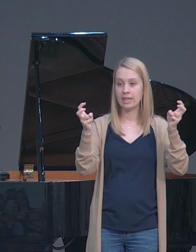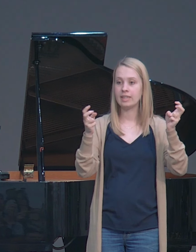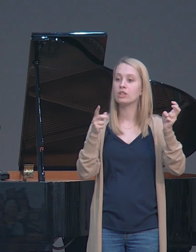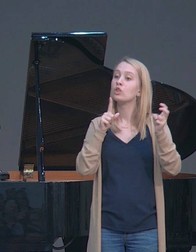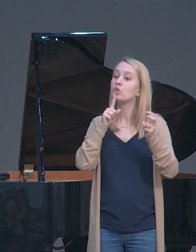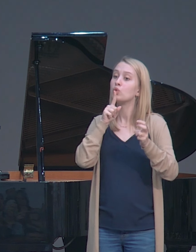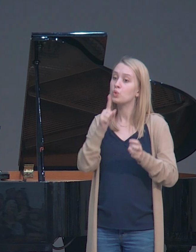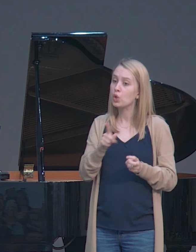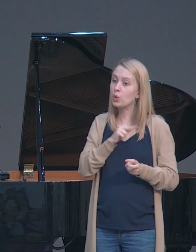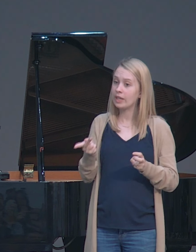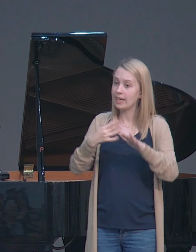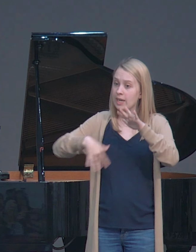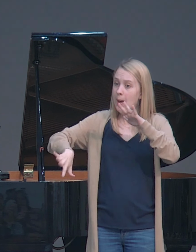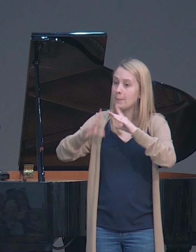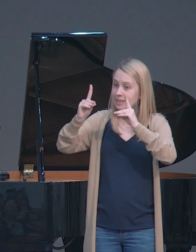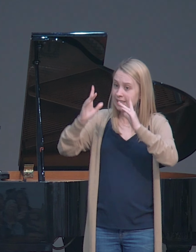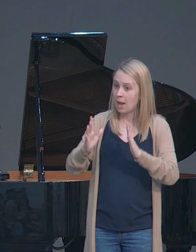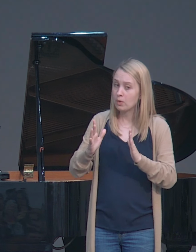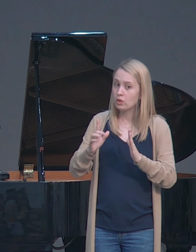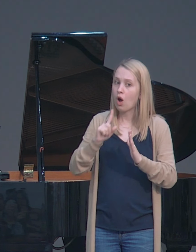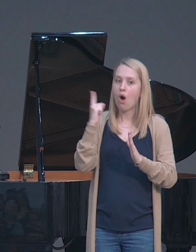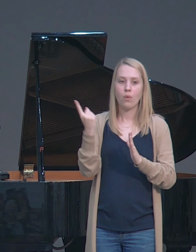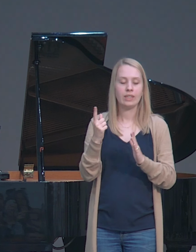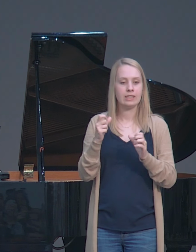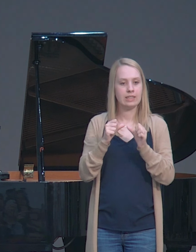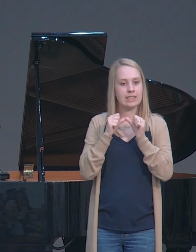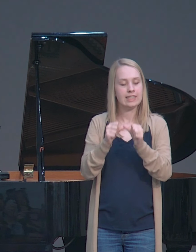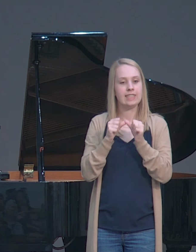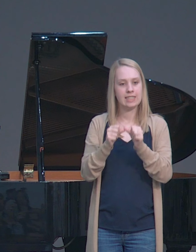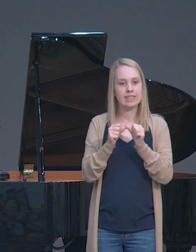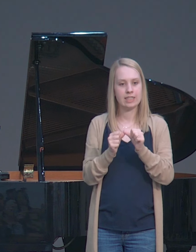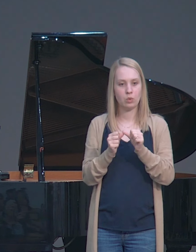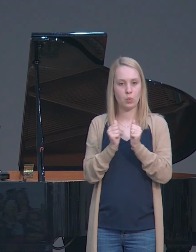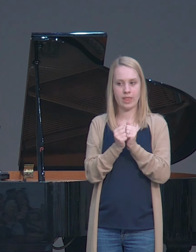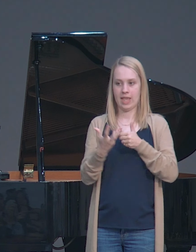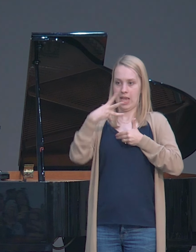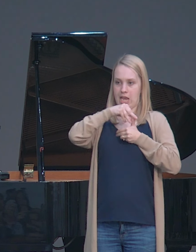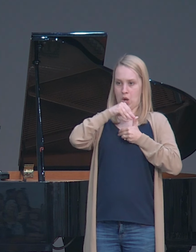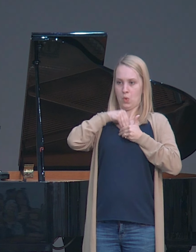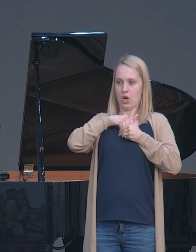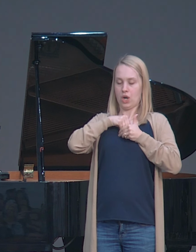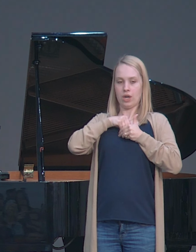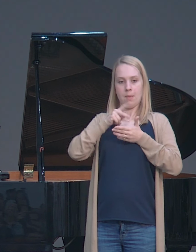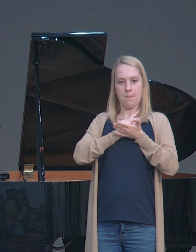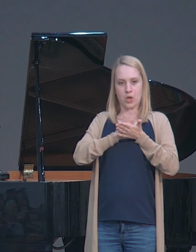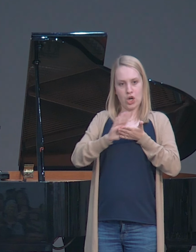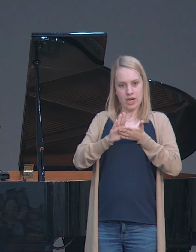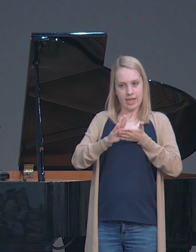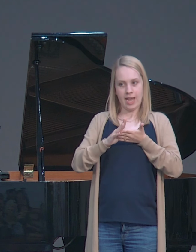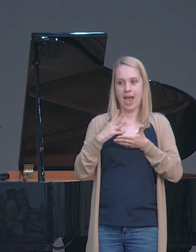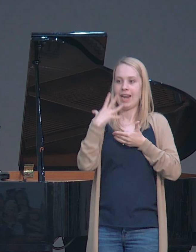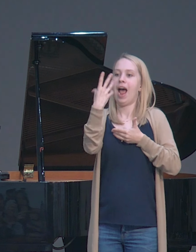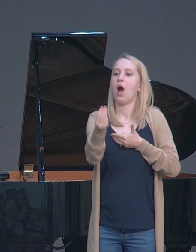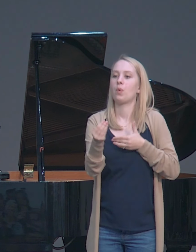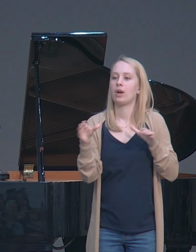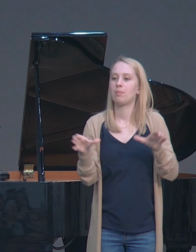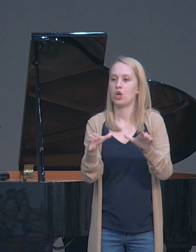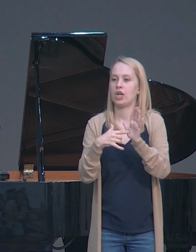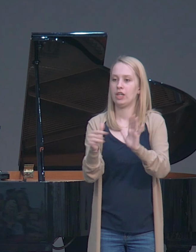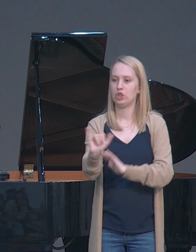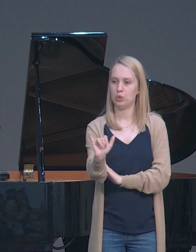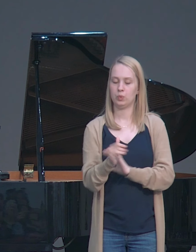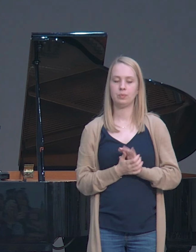kingdom disciples are consistent in purity inwardly as well as outwardly. I hope you see that